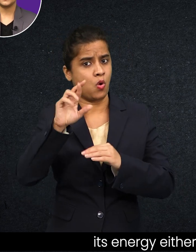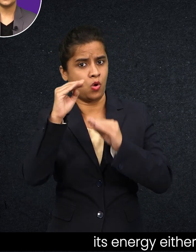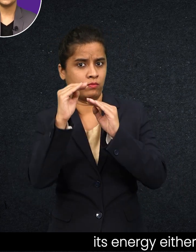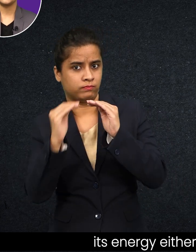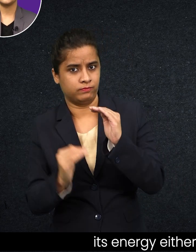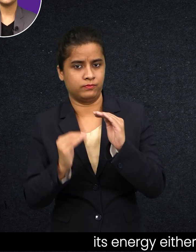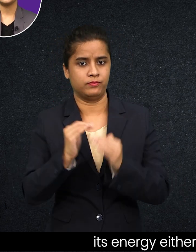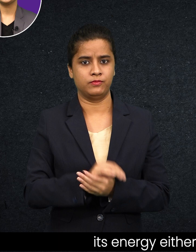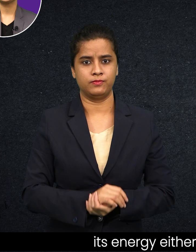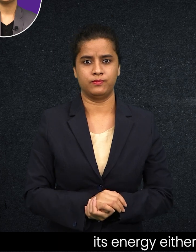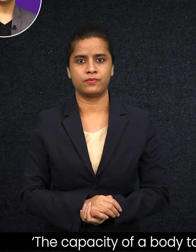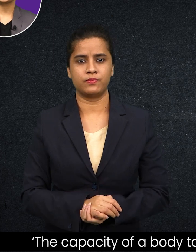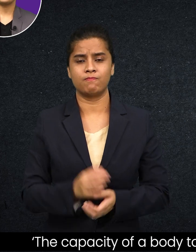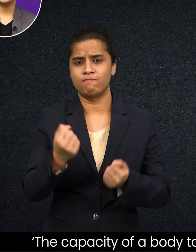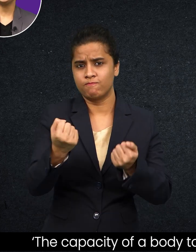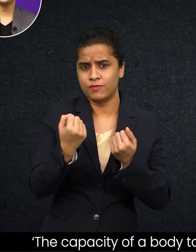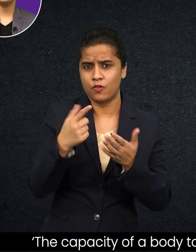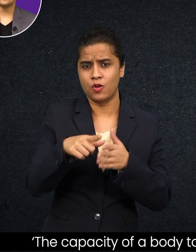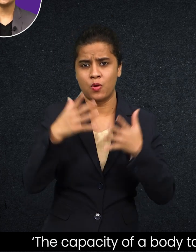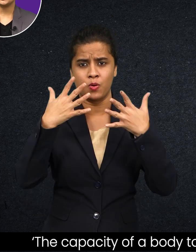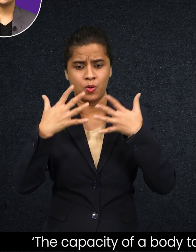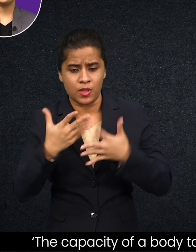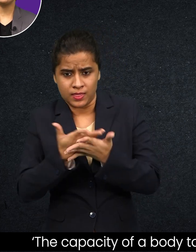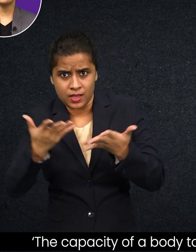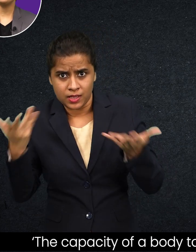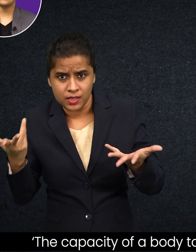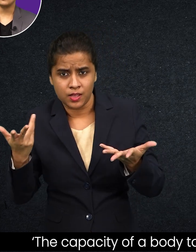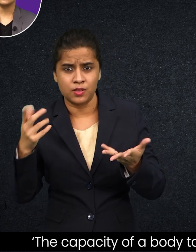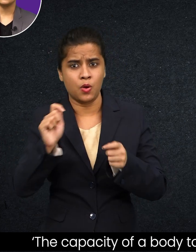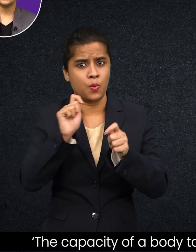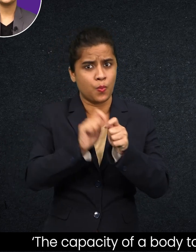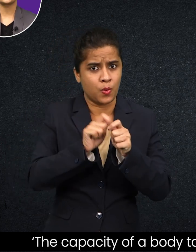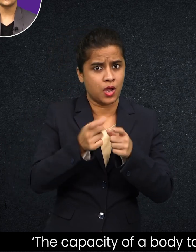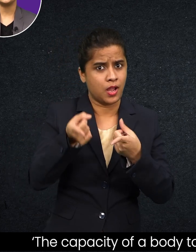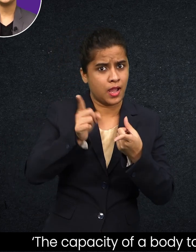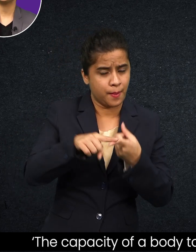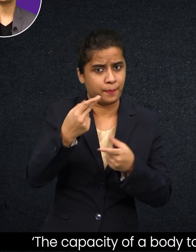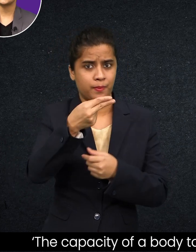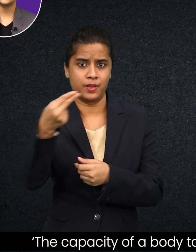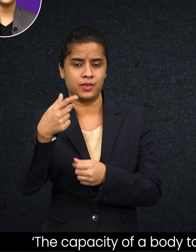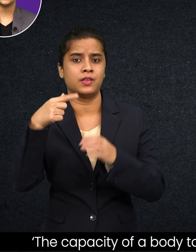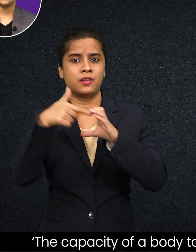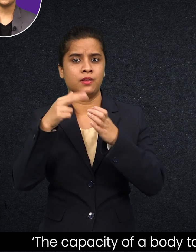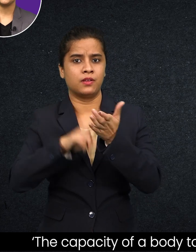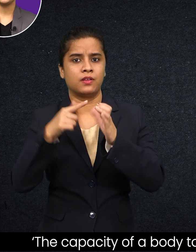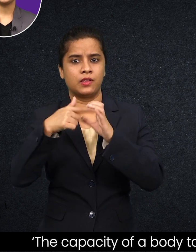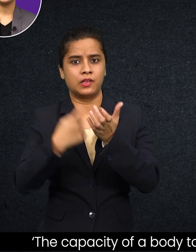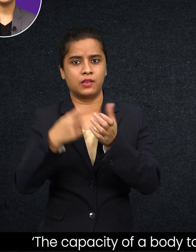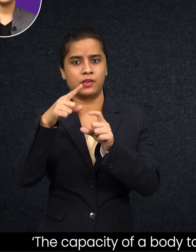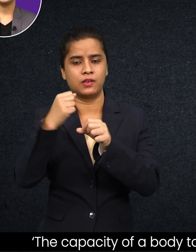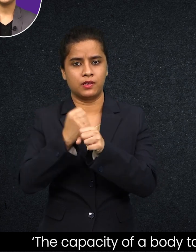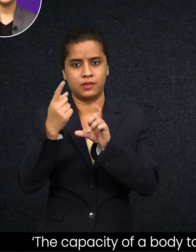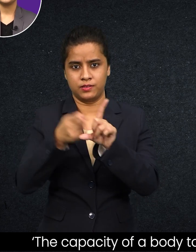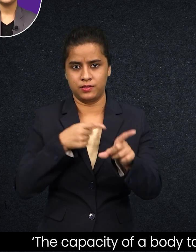decreases. The capacity of body to perform work is called its energy.